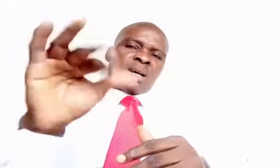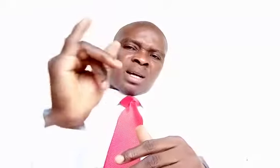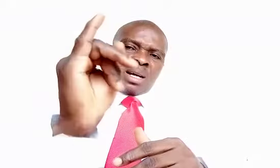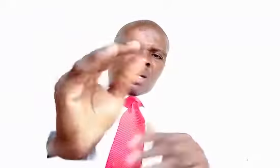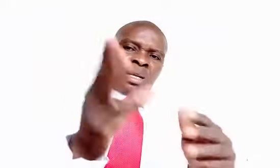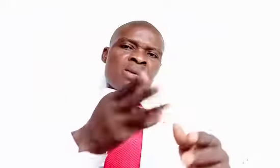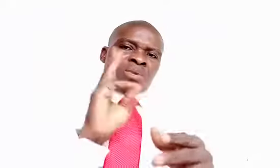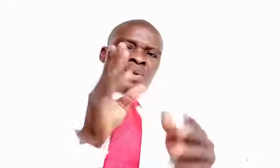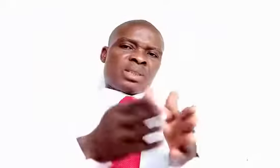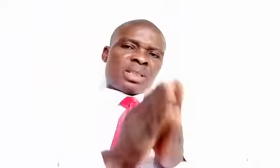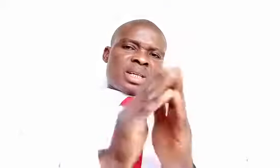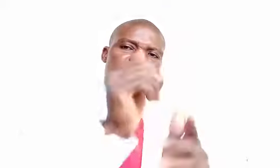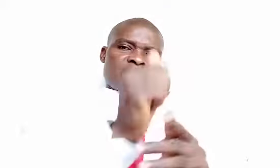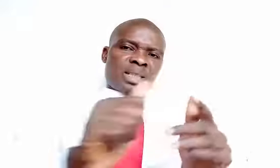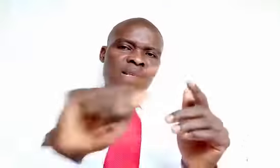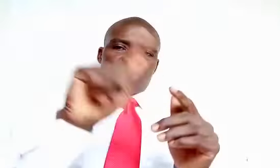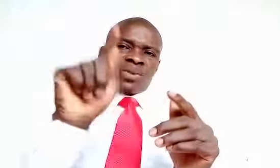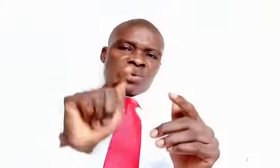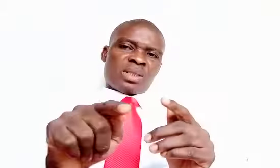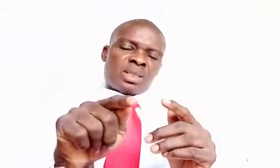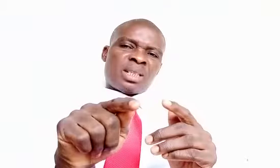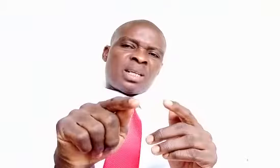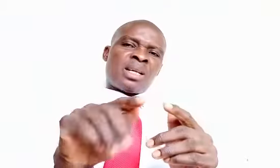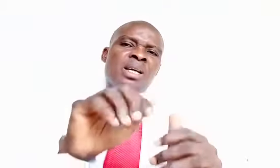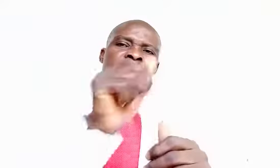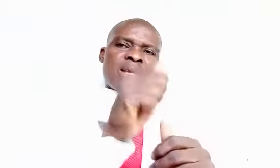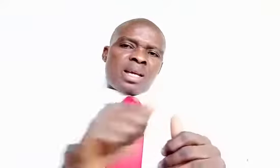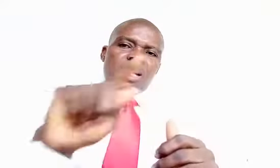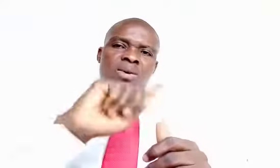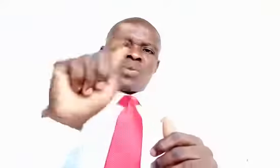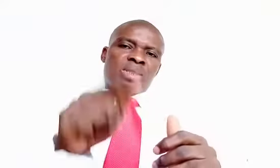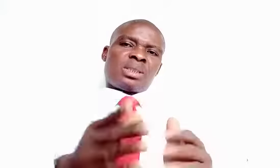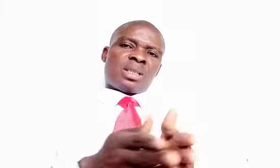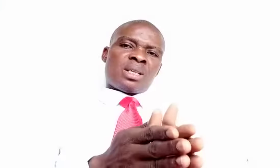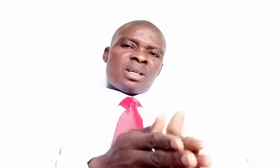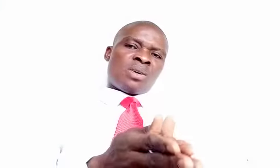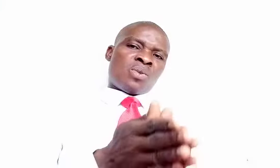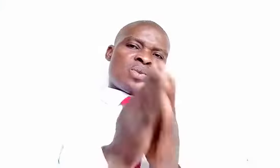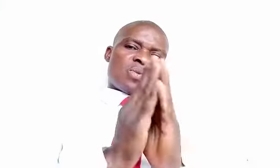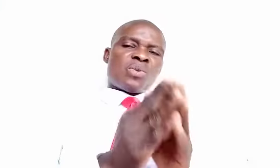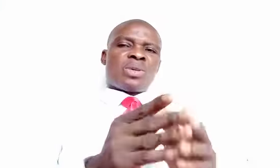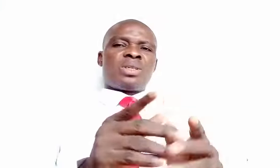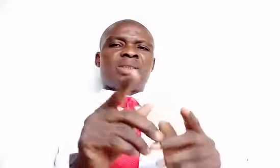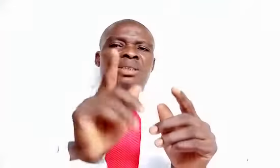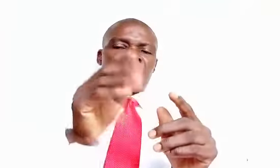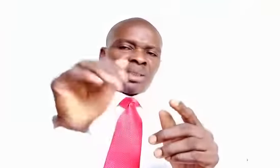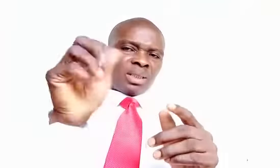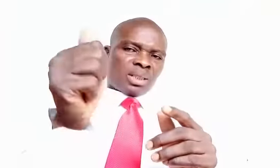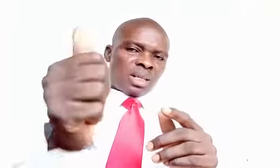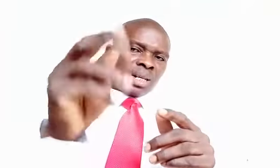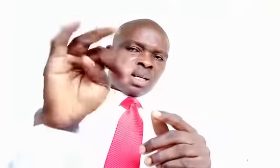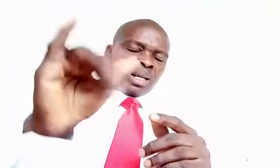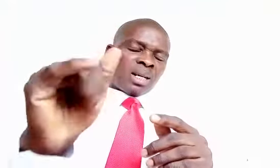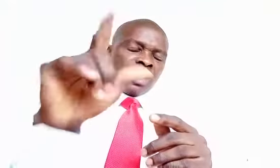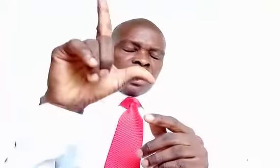question. A question was asked to Ali. The class was given a test. A test was given